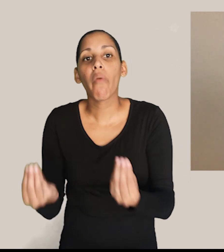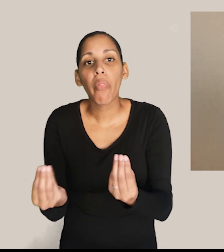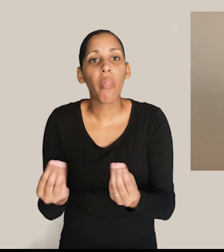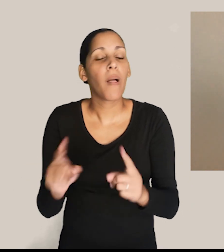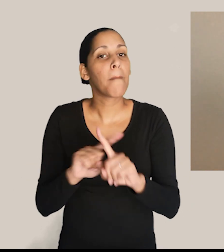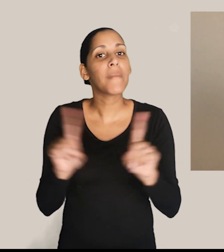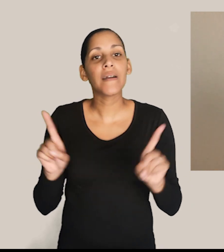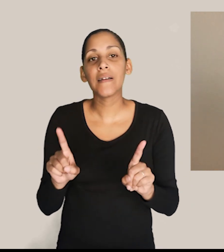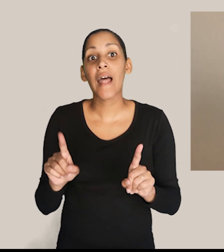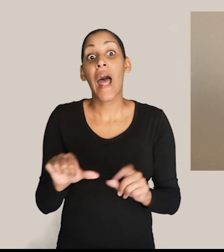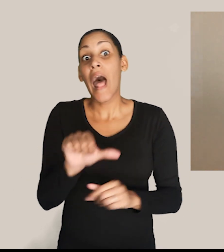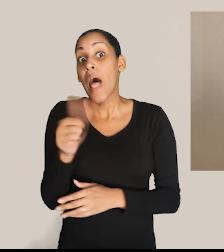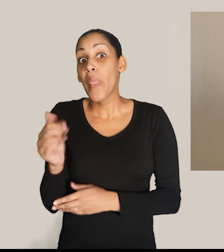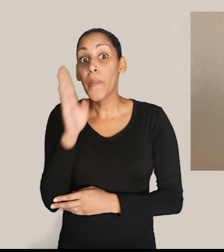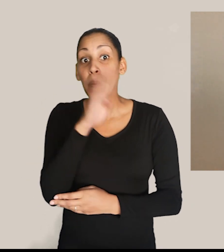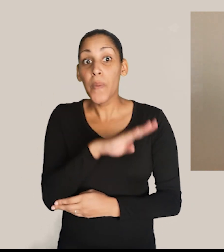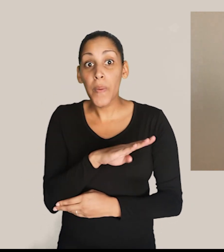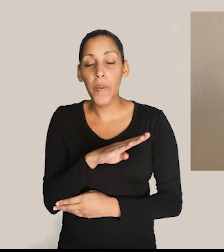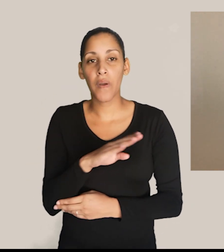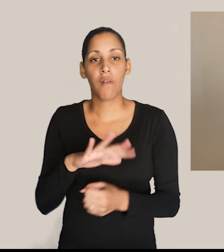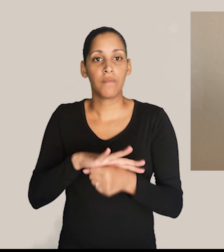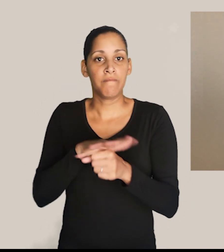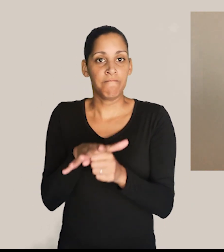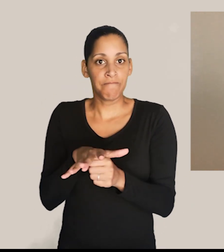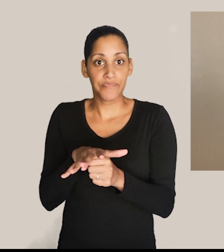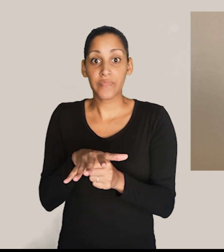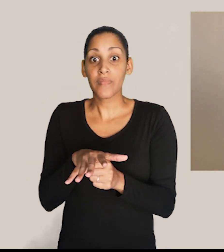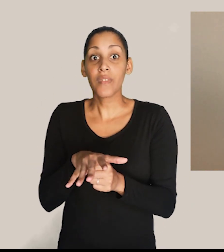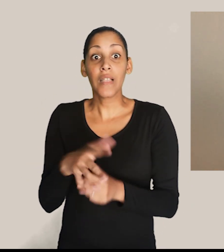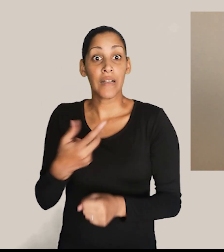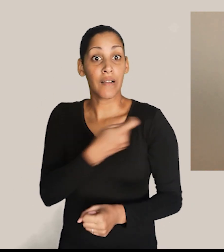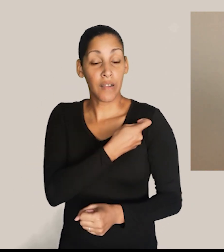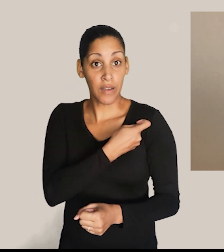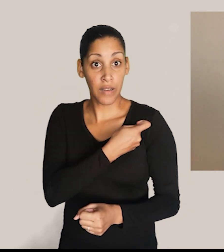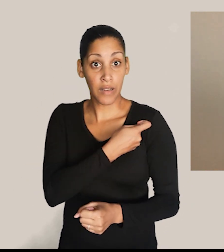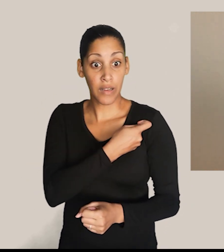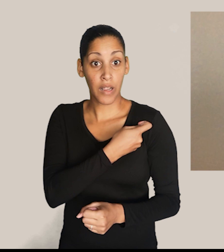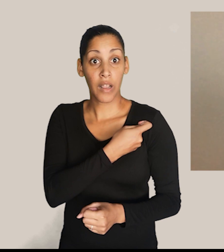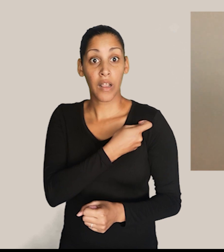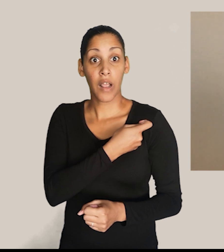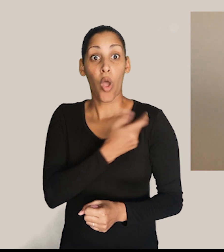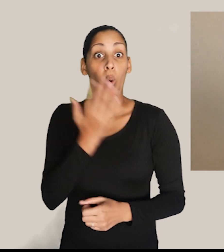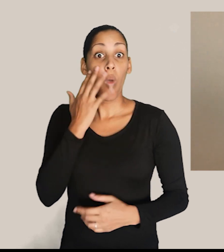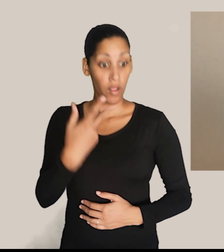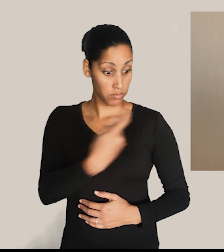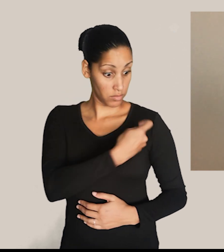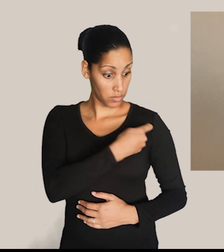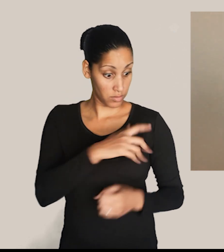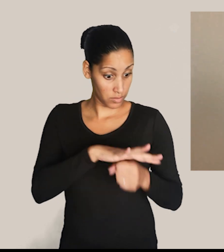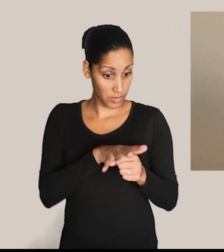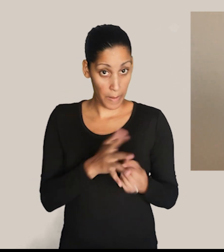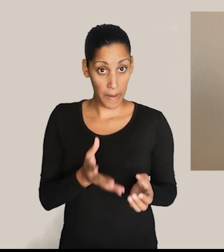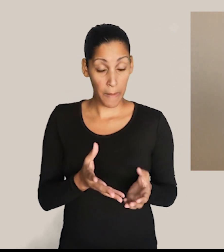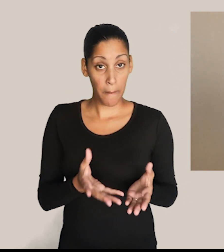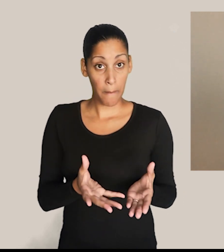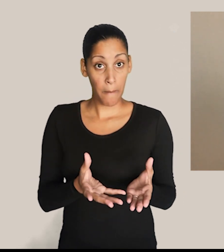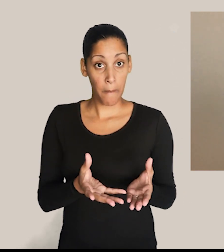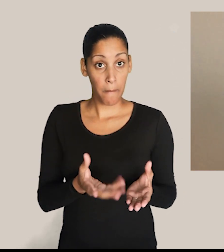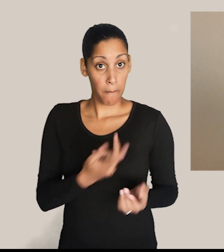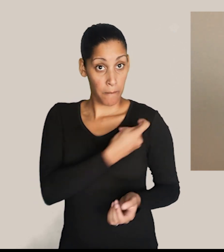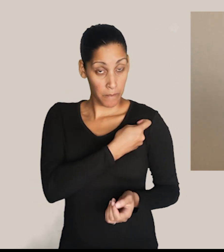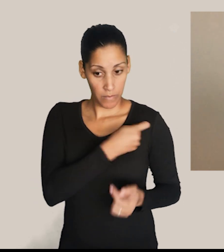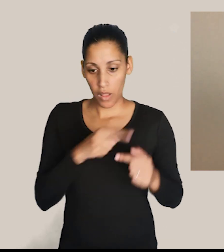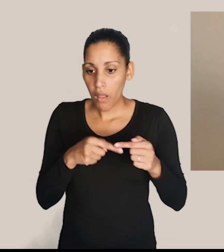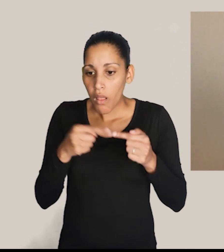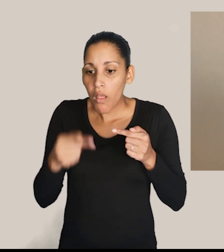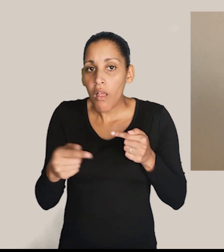do know is that other non-COVID vaccines are not to be administered within 14 days of receiving the COVID